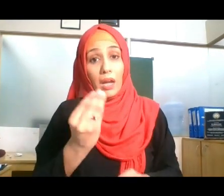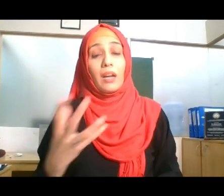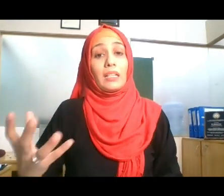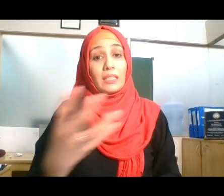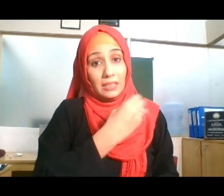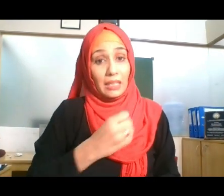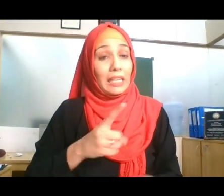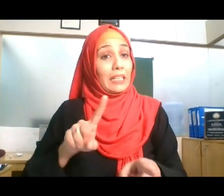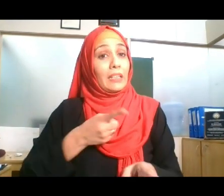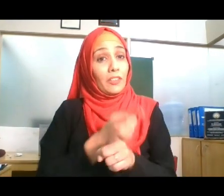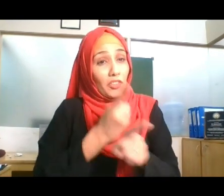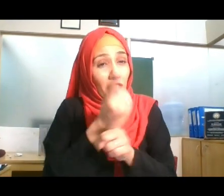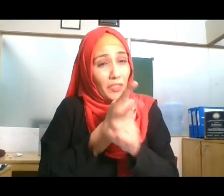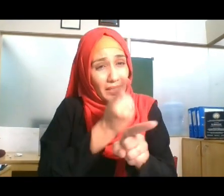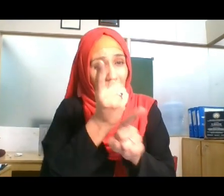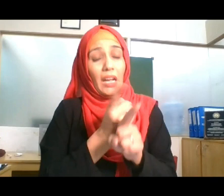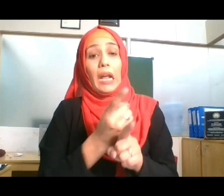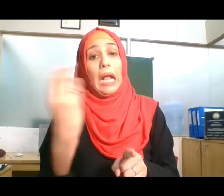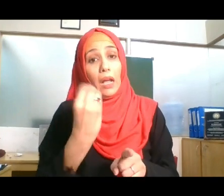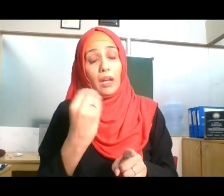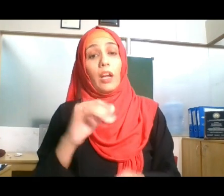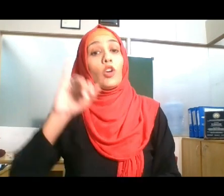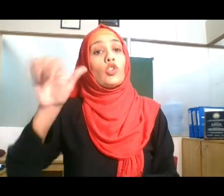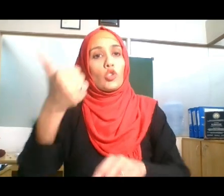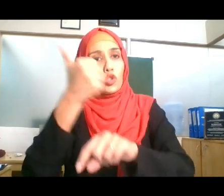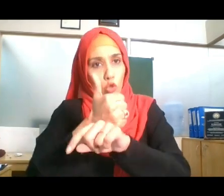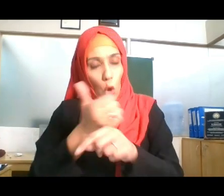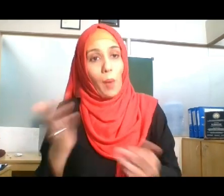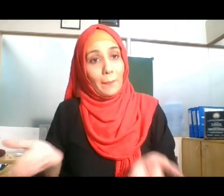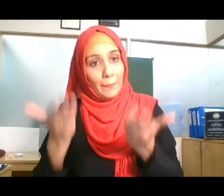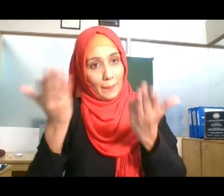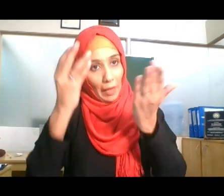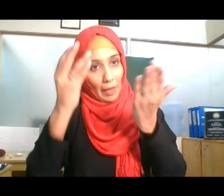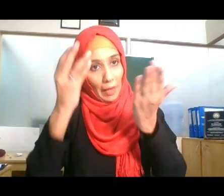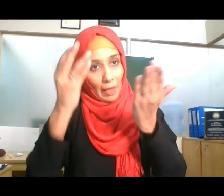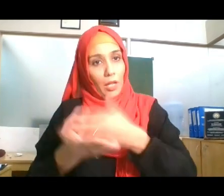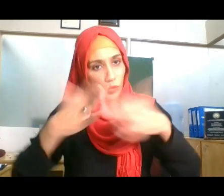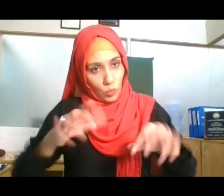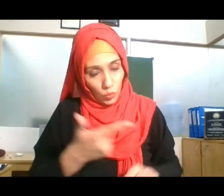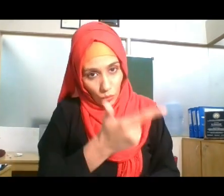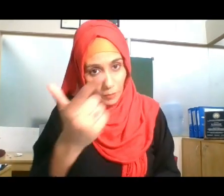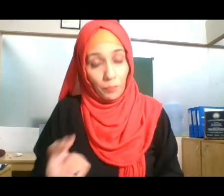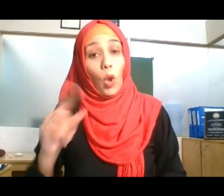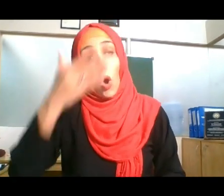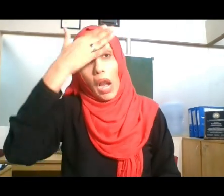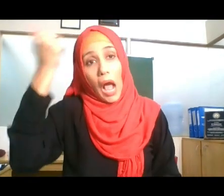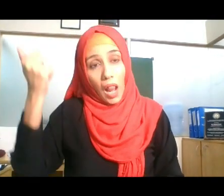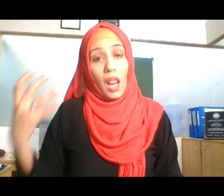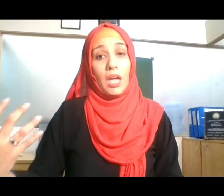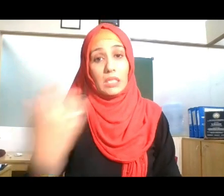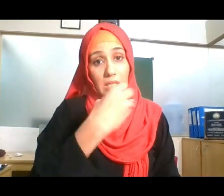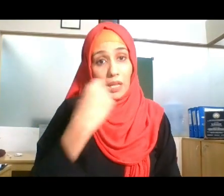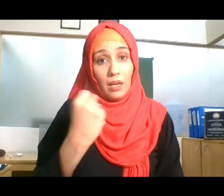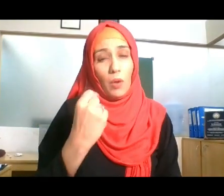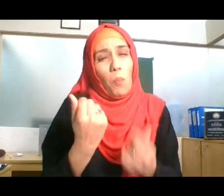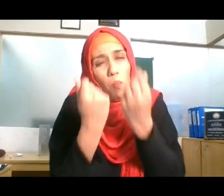some training. So this will create a job opportunity for a person with disability, will also solve the issue of having tons and